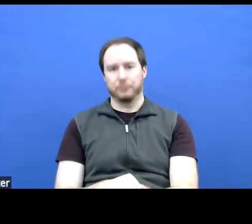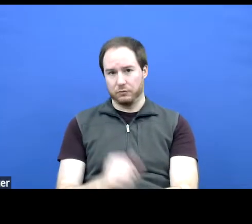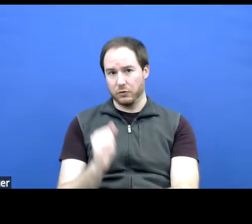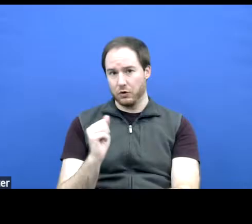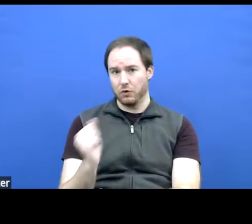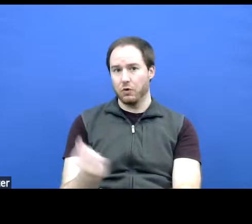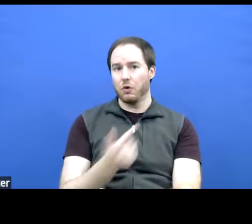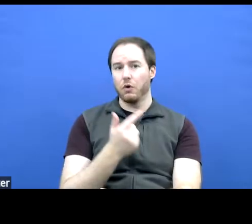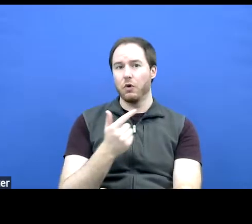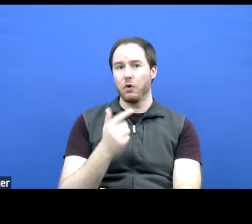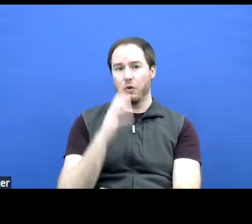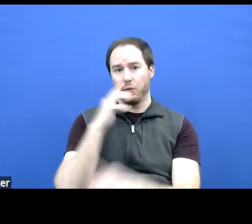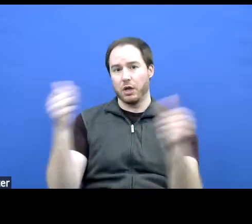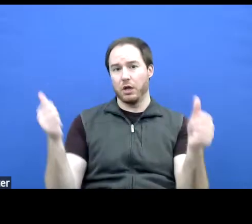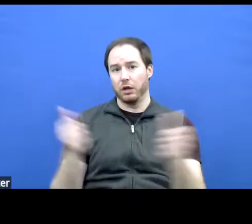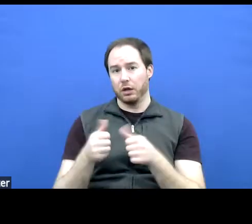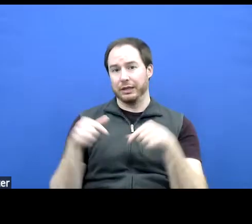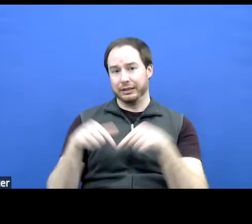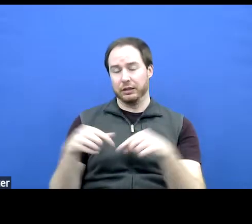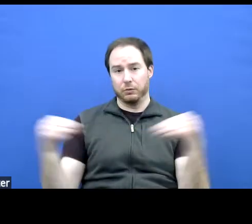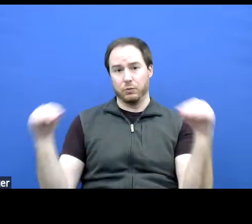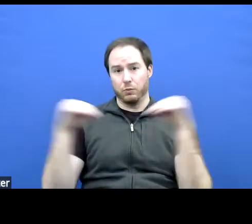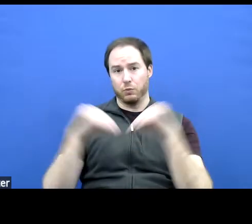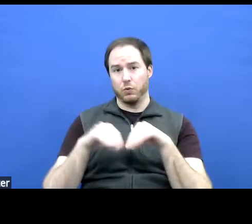all going to be moved under this roof?